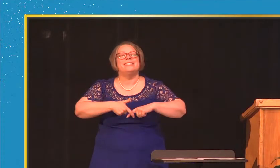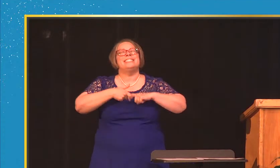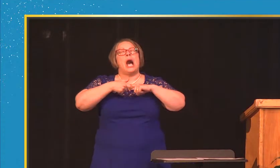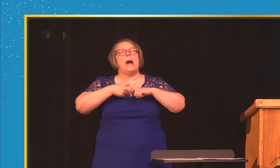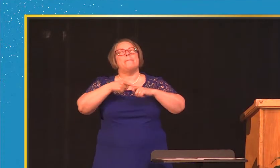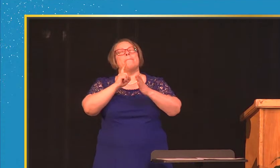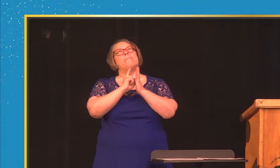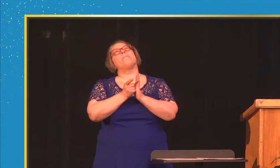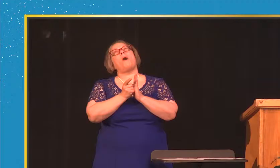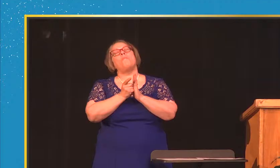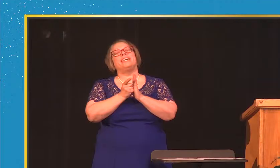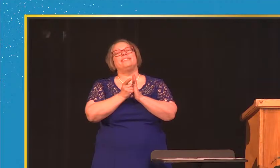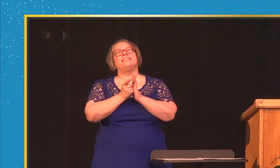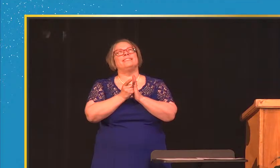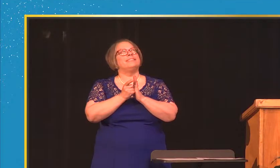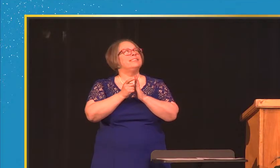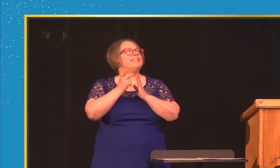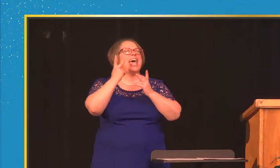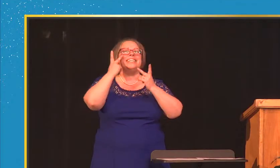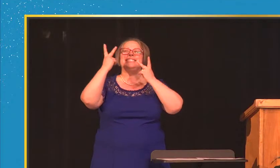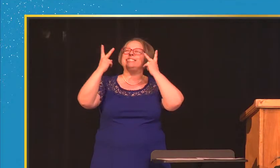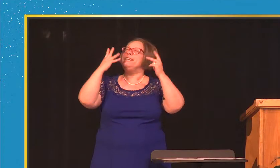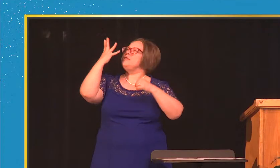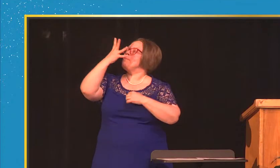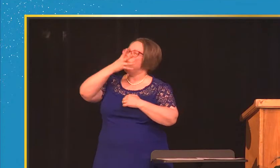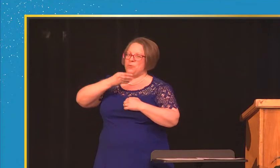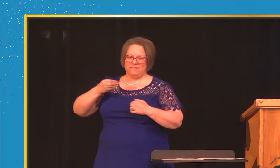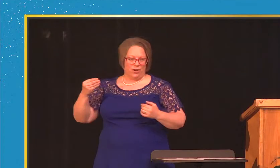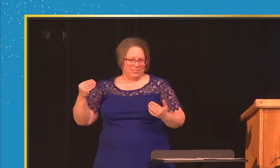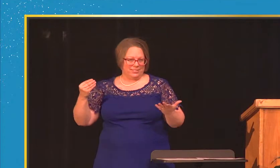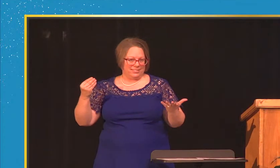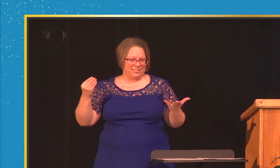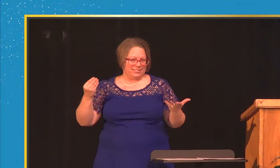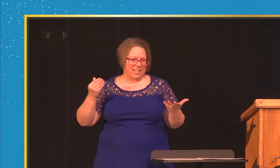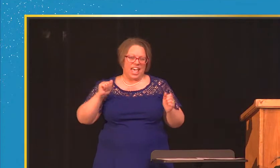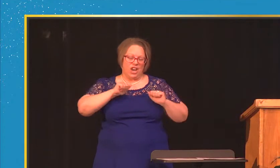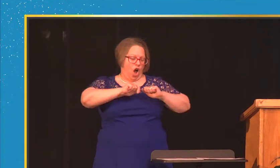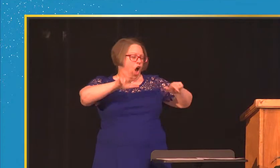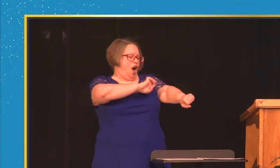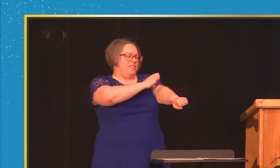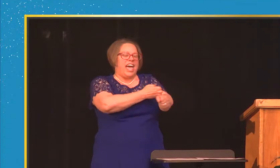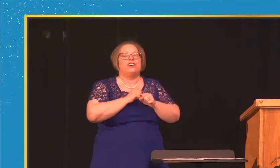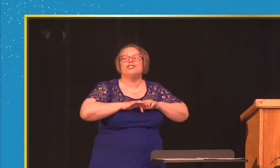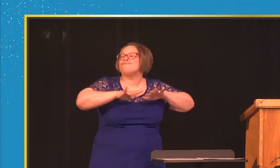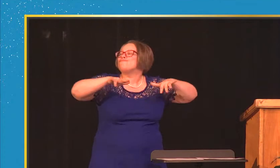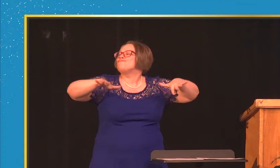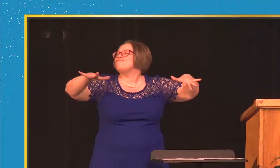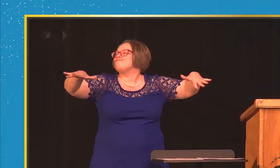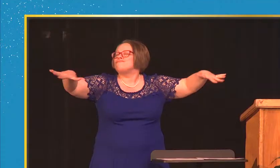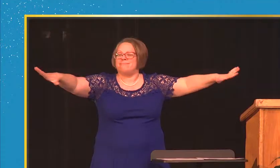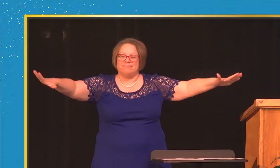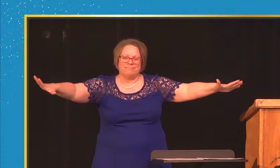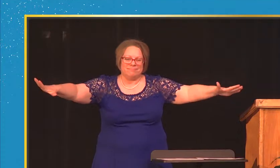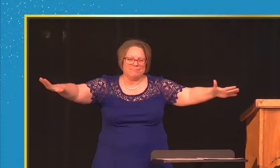will, as you walk along this journey, you take a moment and identify the beauty in life, and that